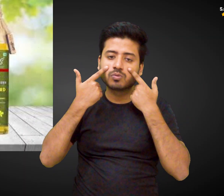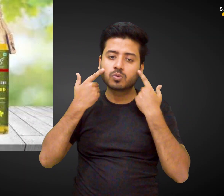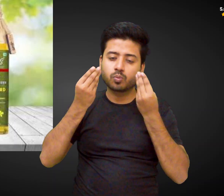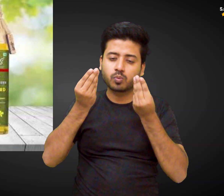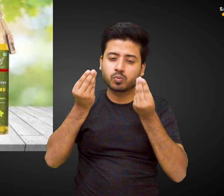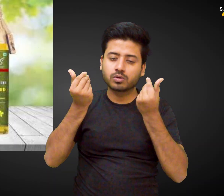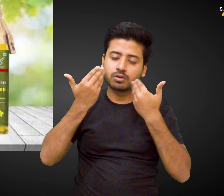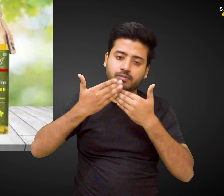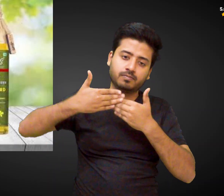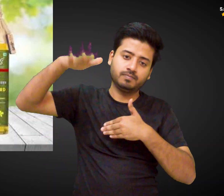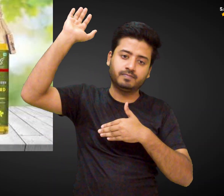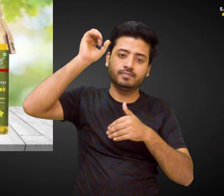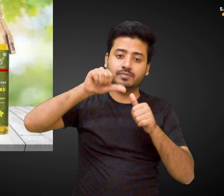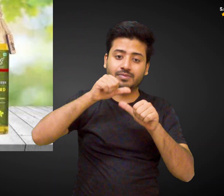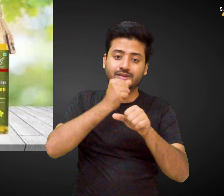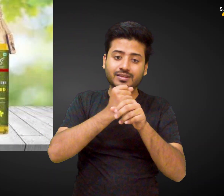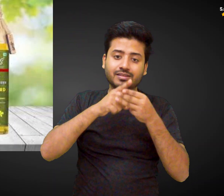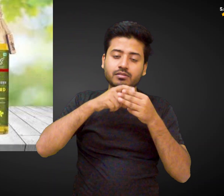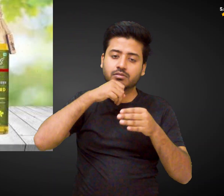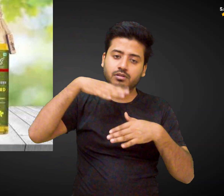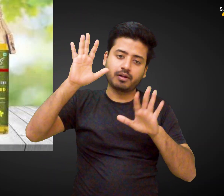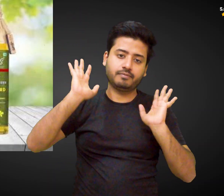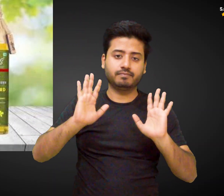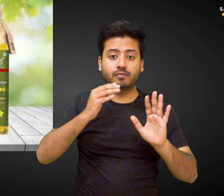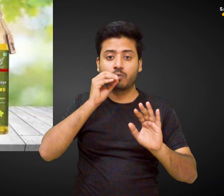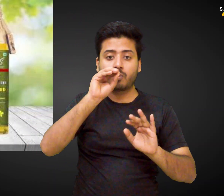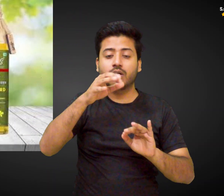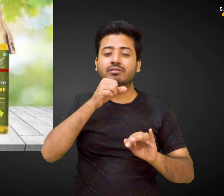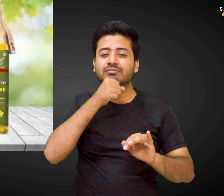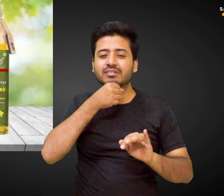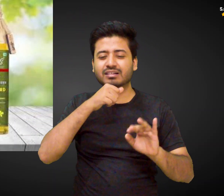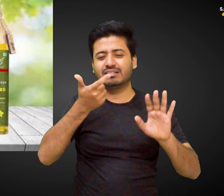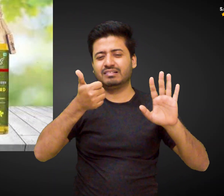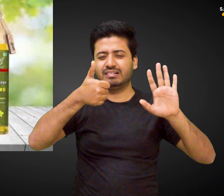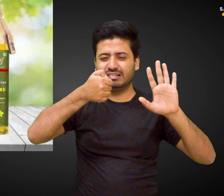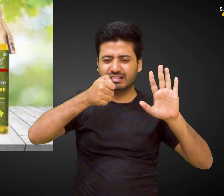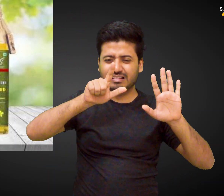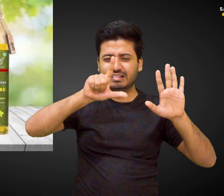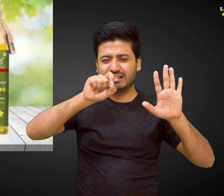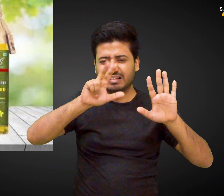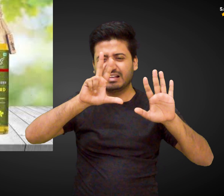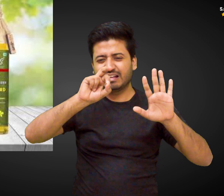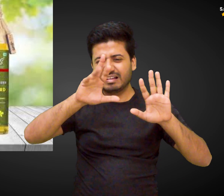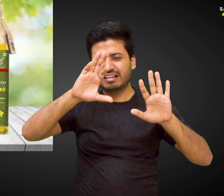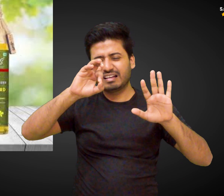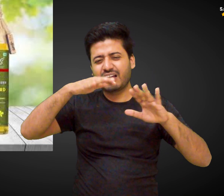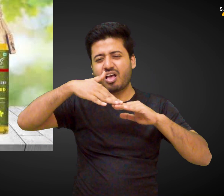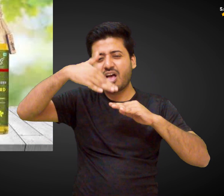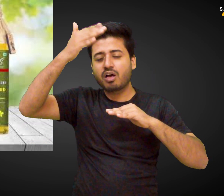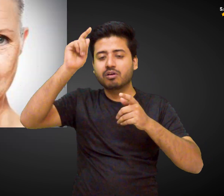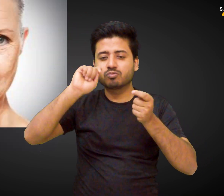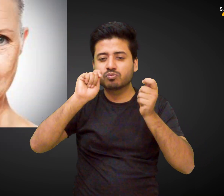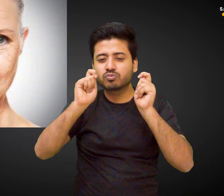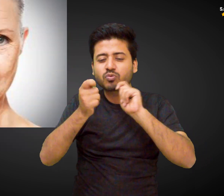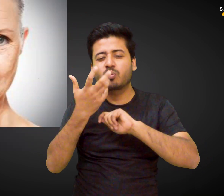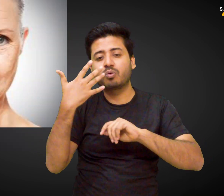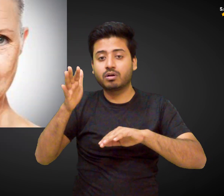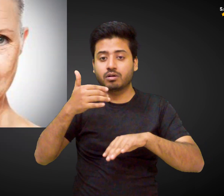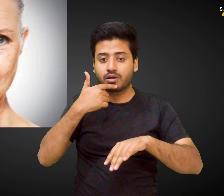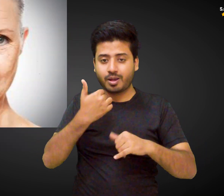and promote a radiant glow. Better aging outcomes. An extensive study on aging found that men over 70 who exclusively consumed olive oil